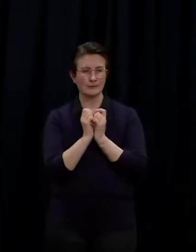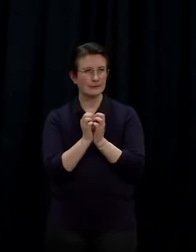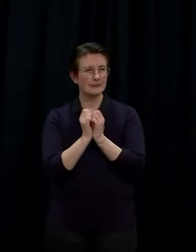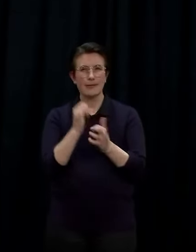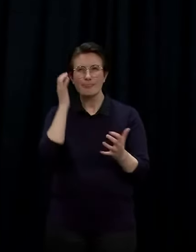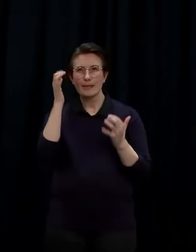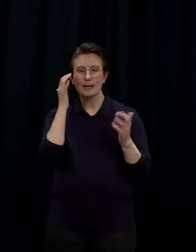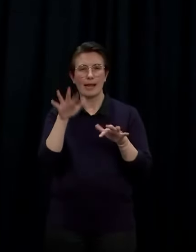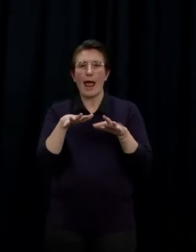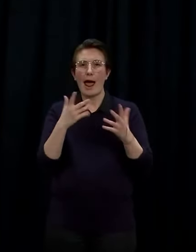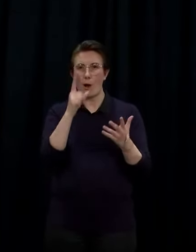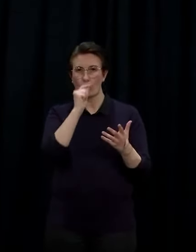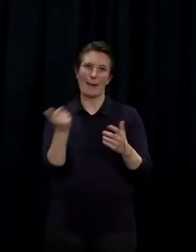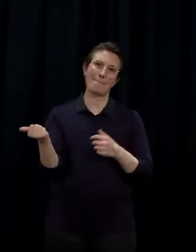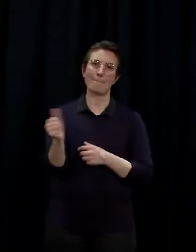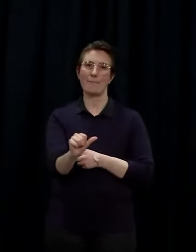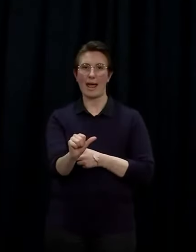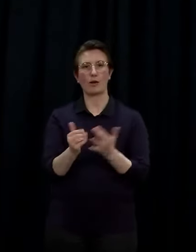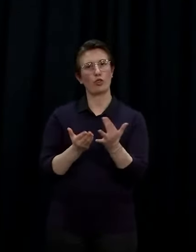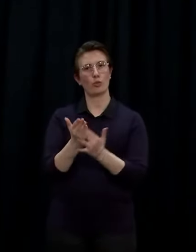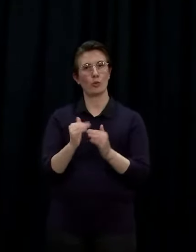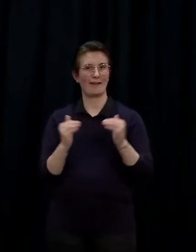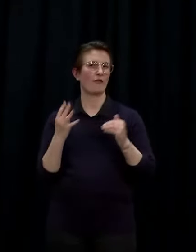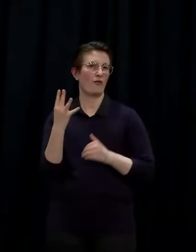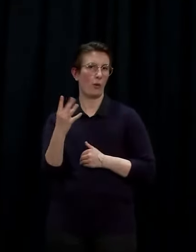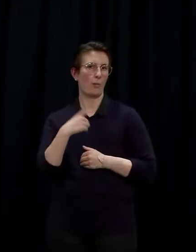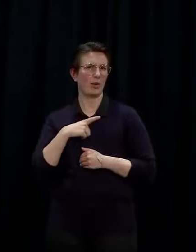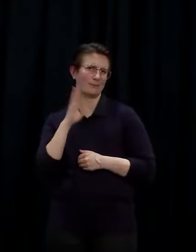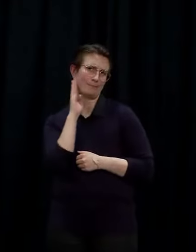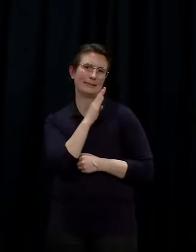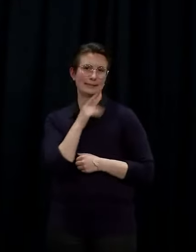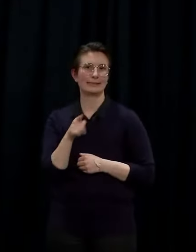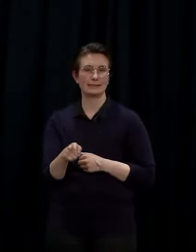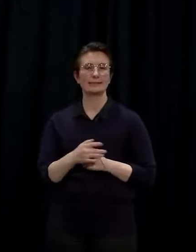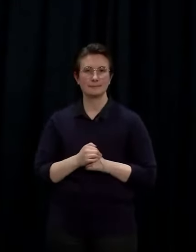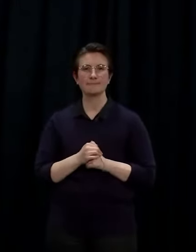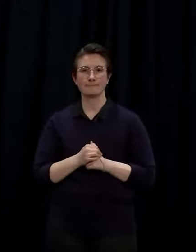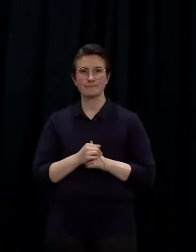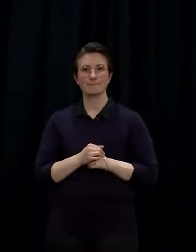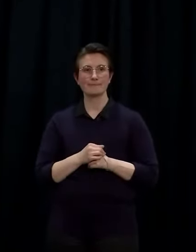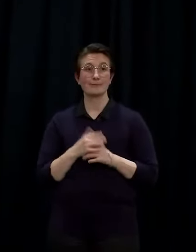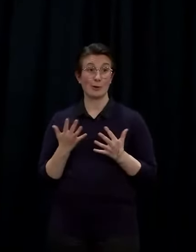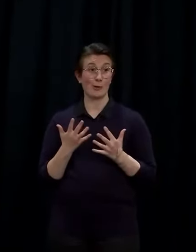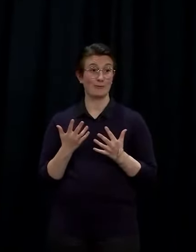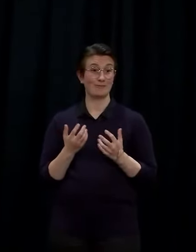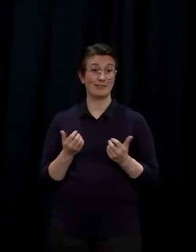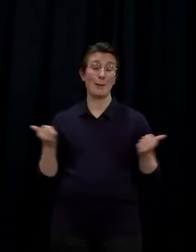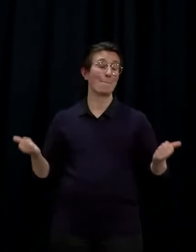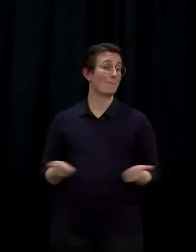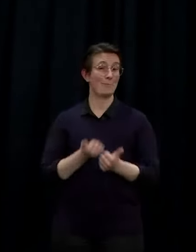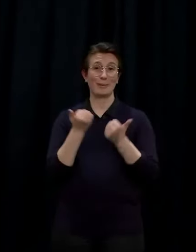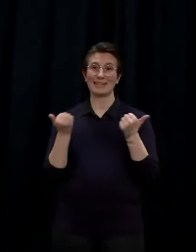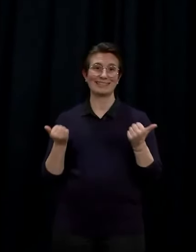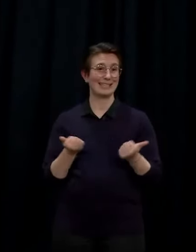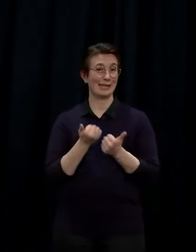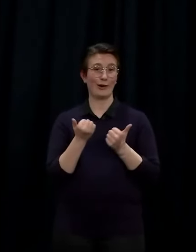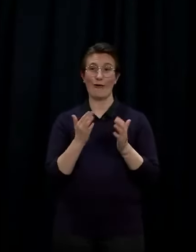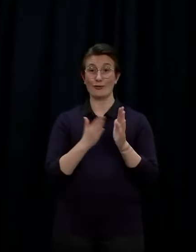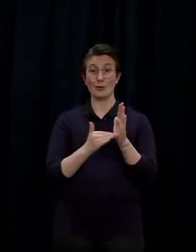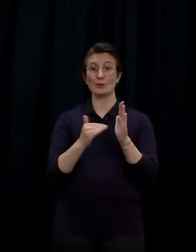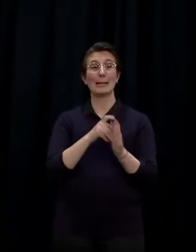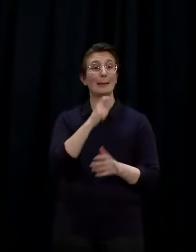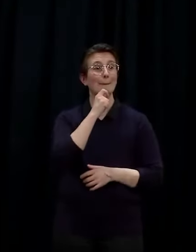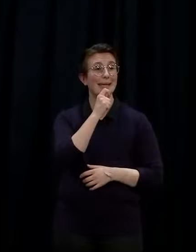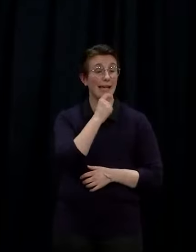we've been very open to that because that is the one thing that's been missing. I would say, though, that you'll see there's been a lot of scrutiny provided via live